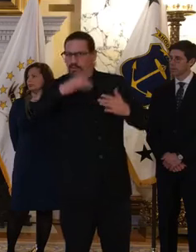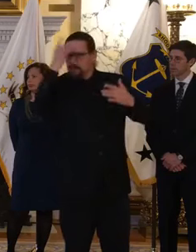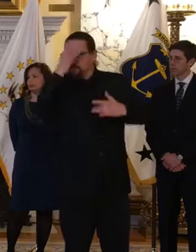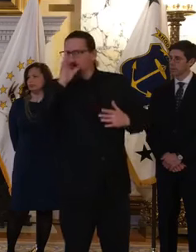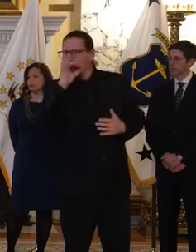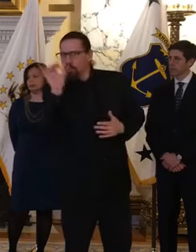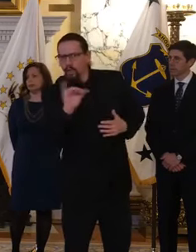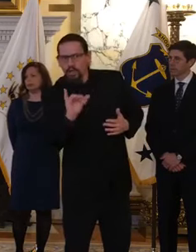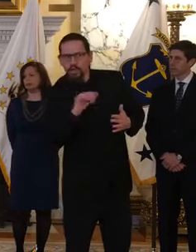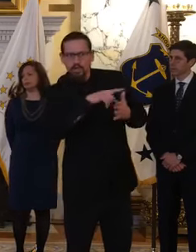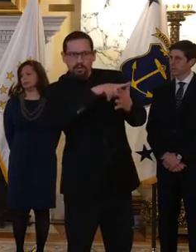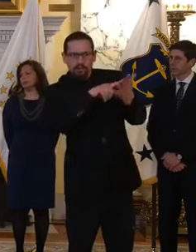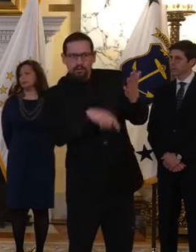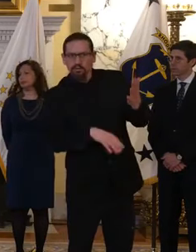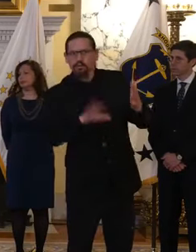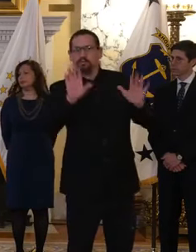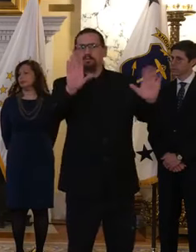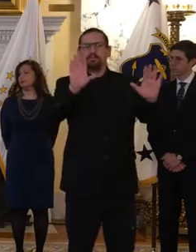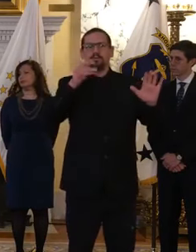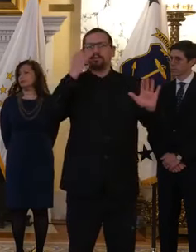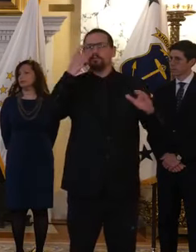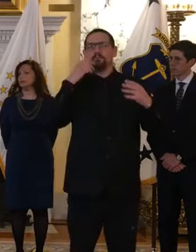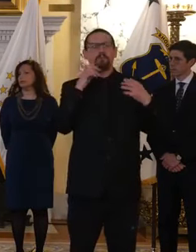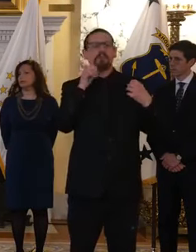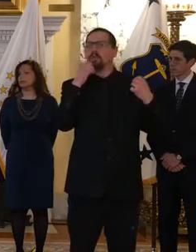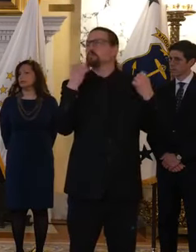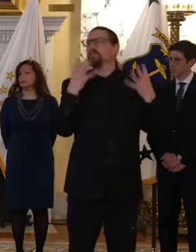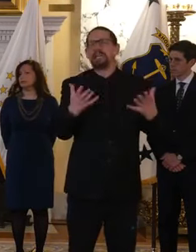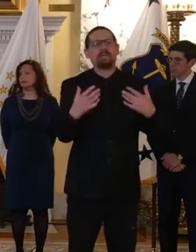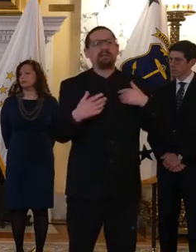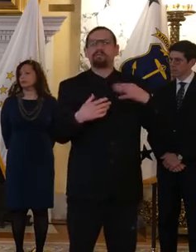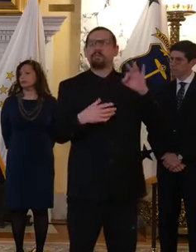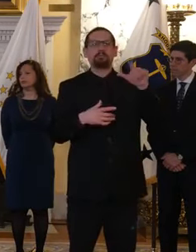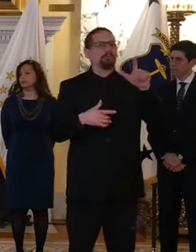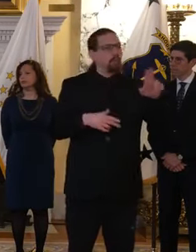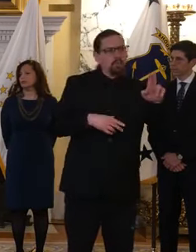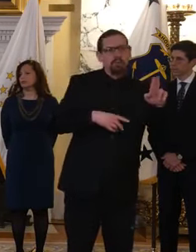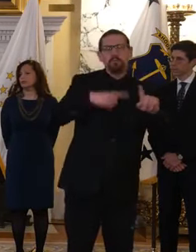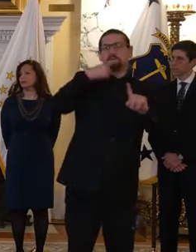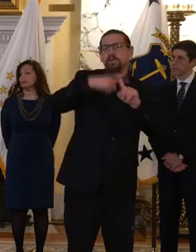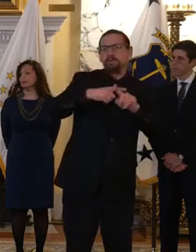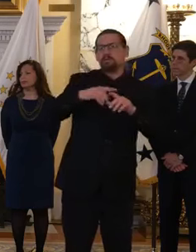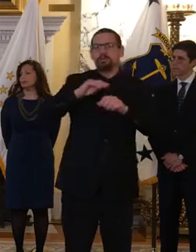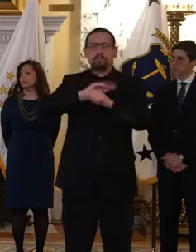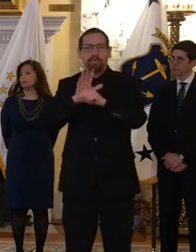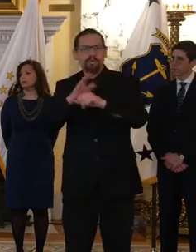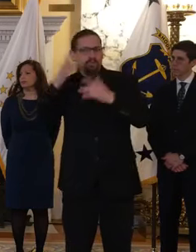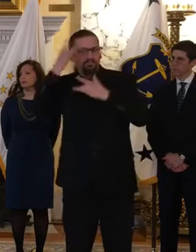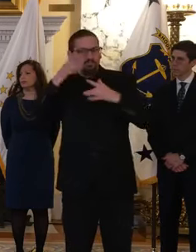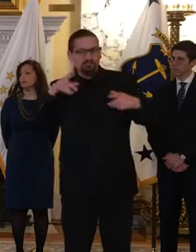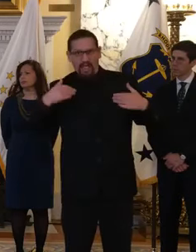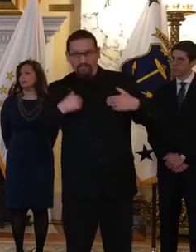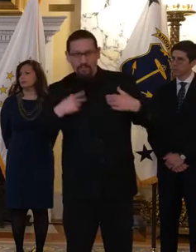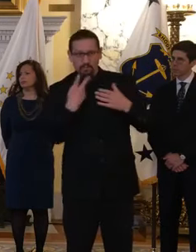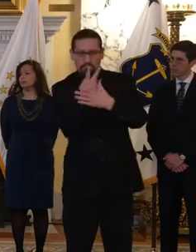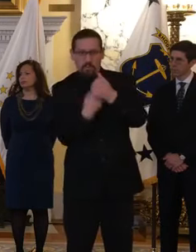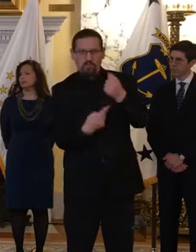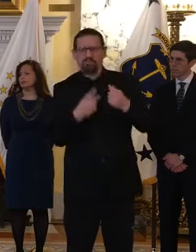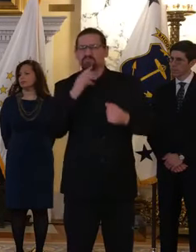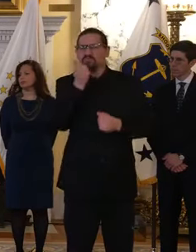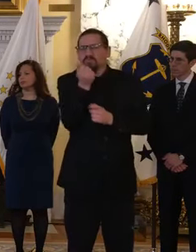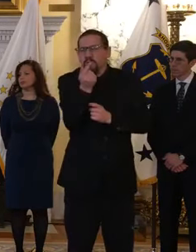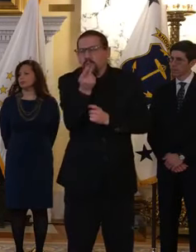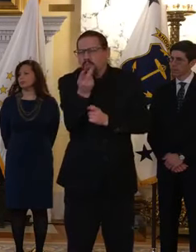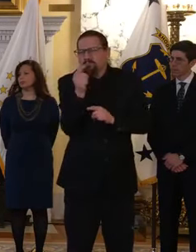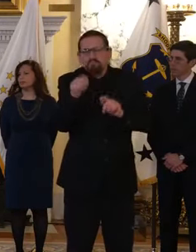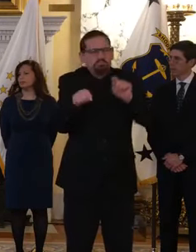country have had that. It's something that we want to continue to monitor for, which is why we're not saying only test one or the other, or